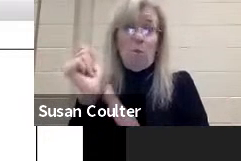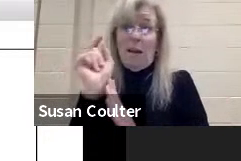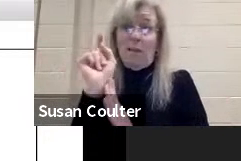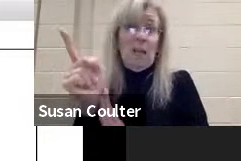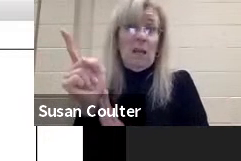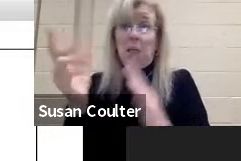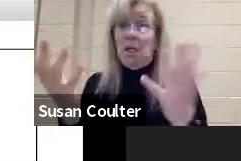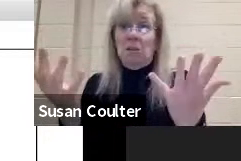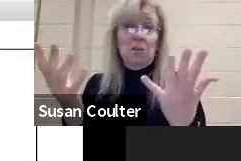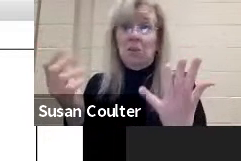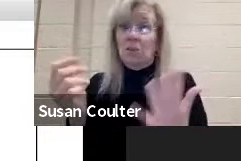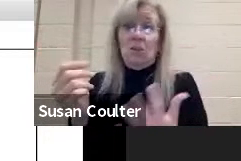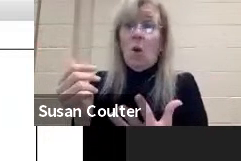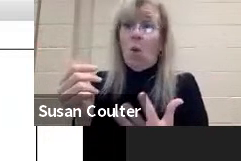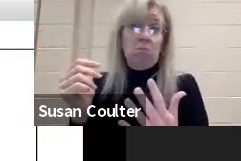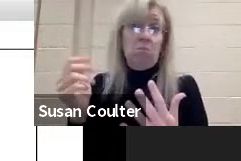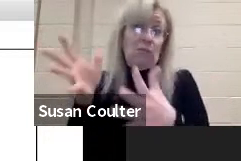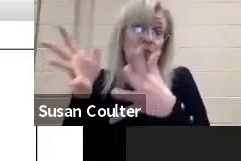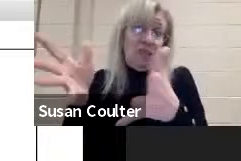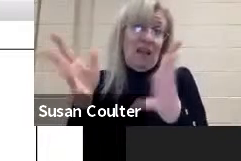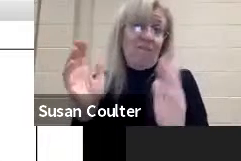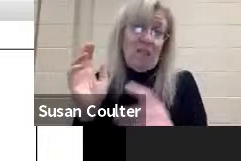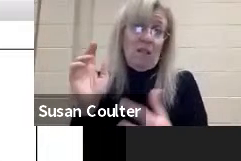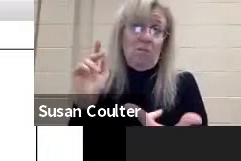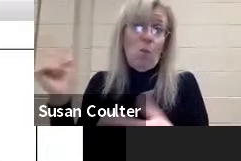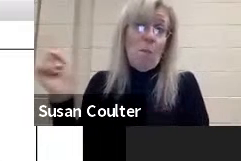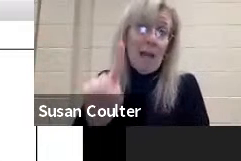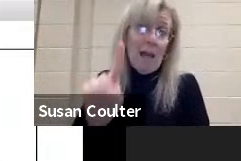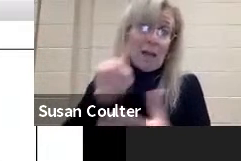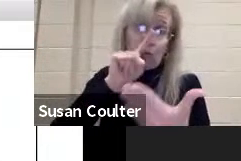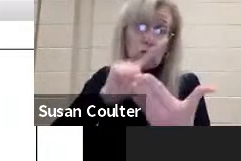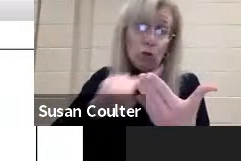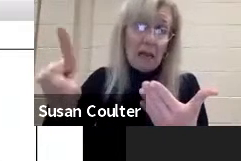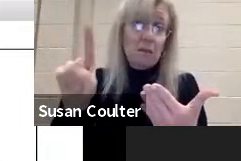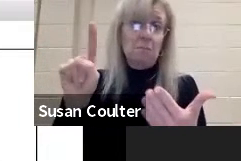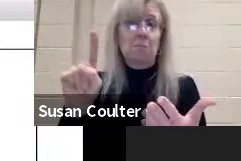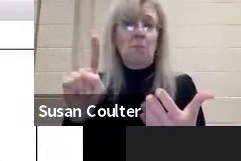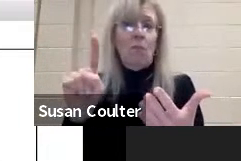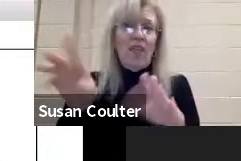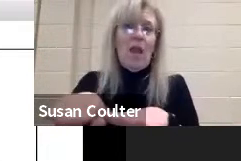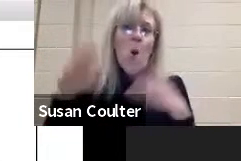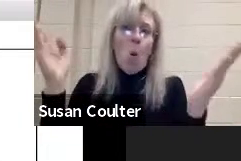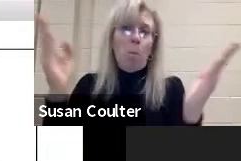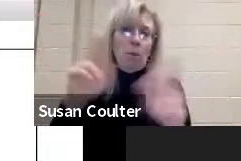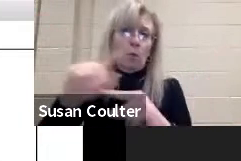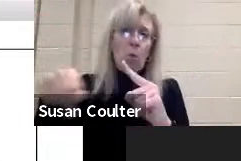natural for about 10 minutes. So I just left it and went back and checked.